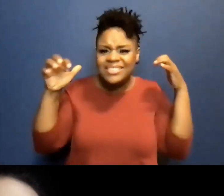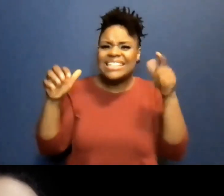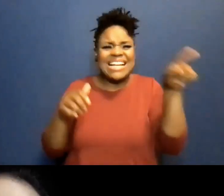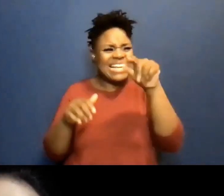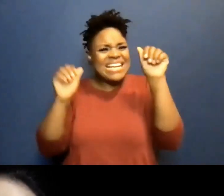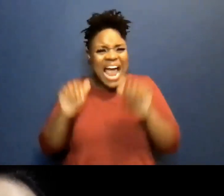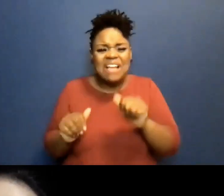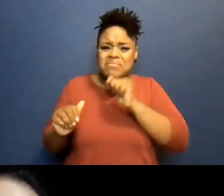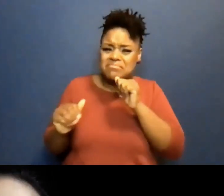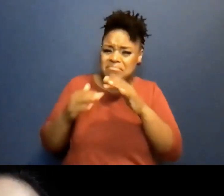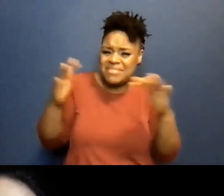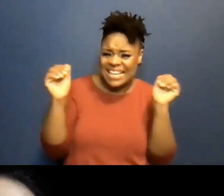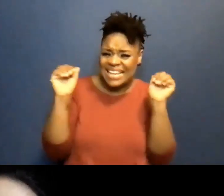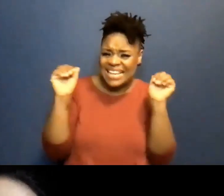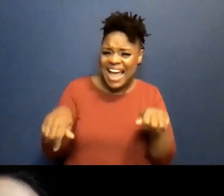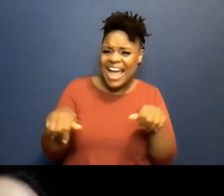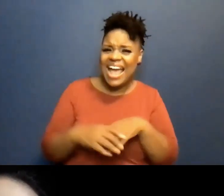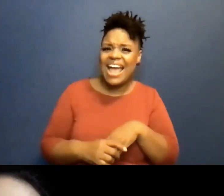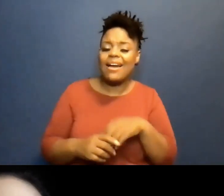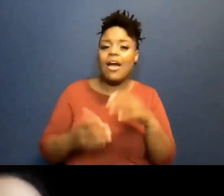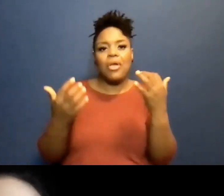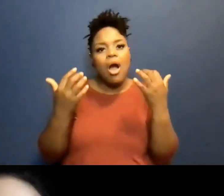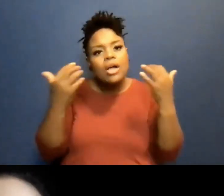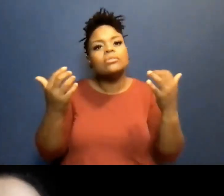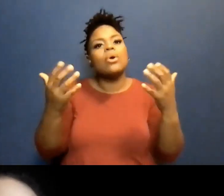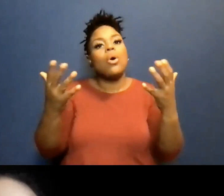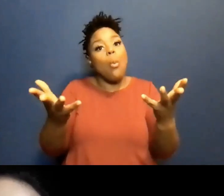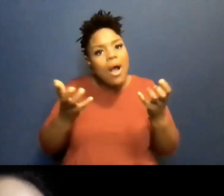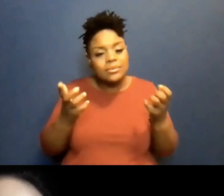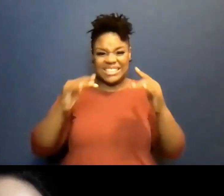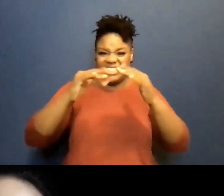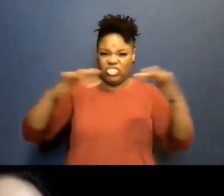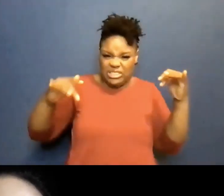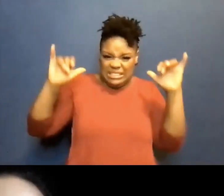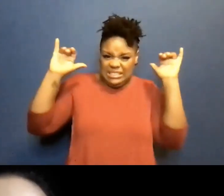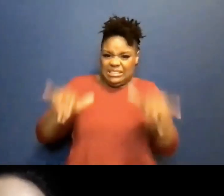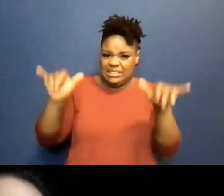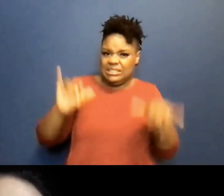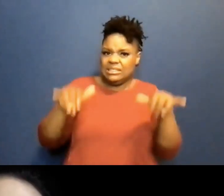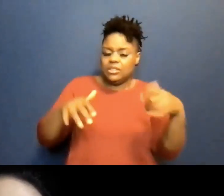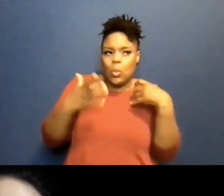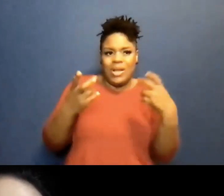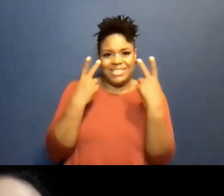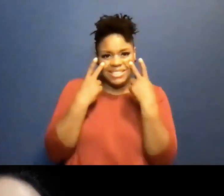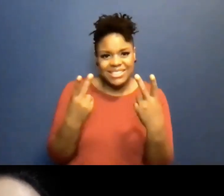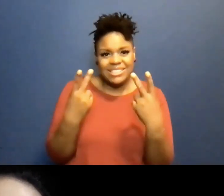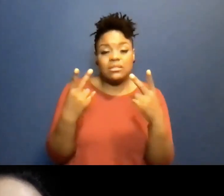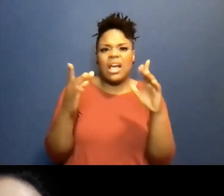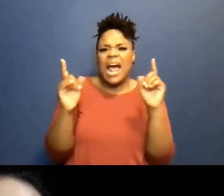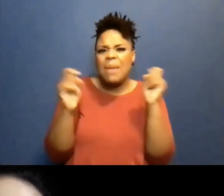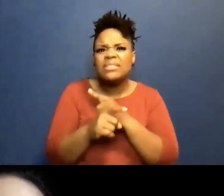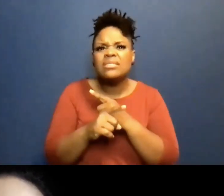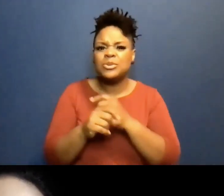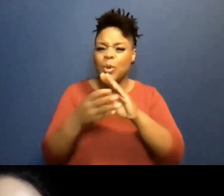Audiences want diversity. They want all kinds of complicated. They can handle complicated